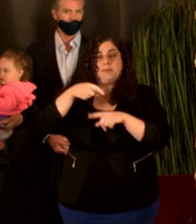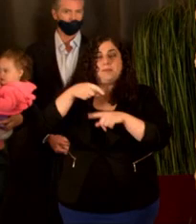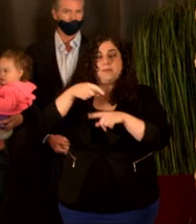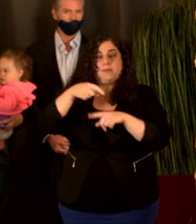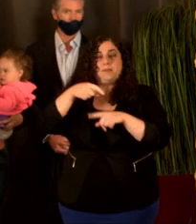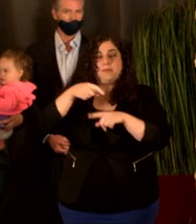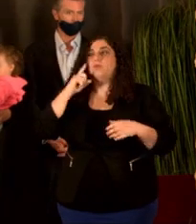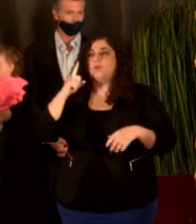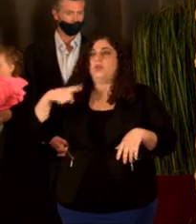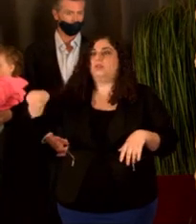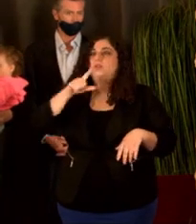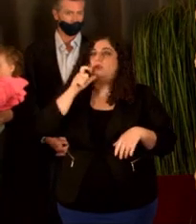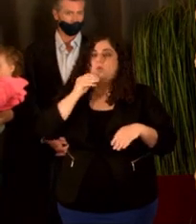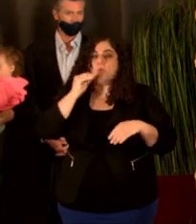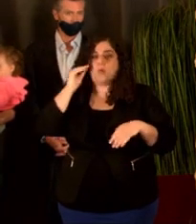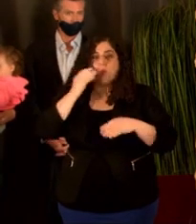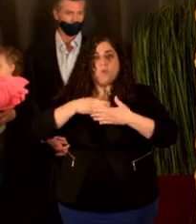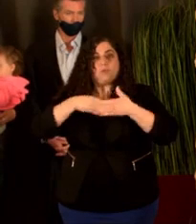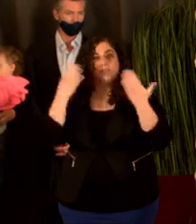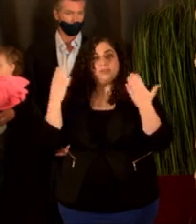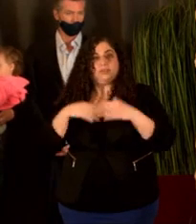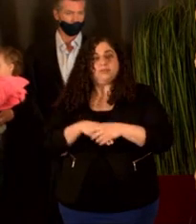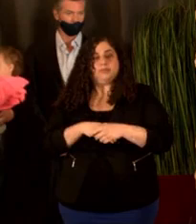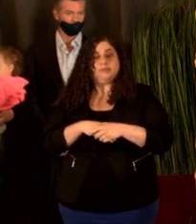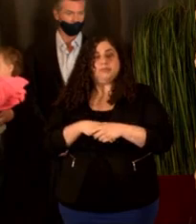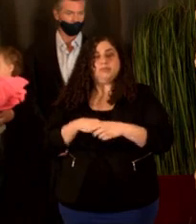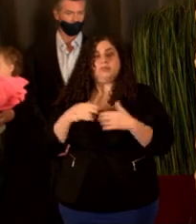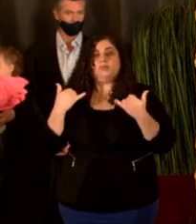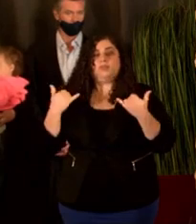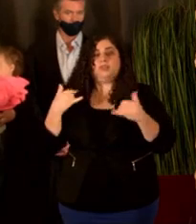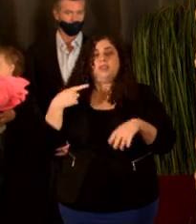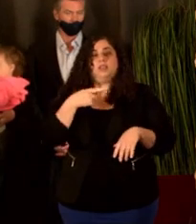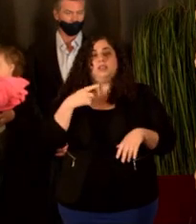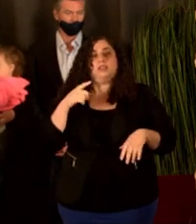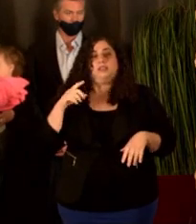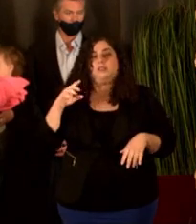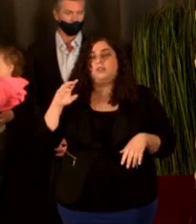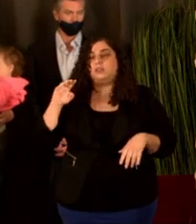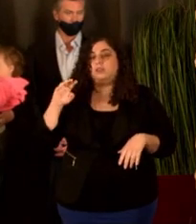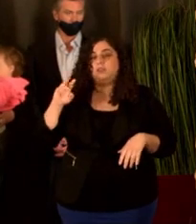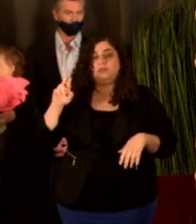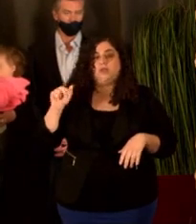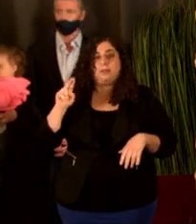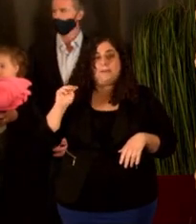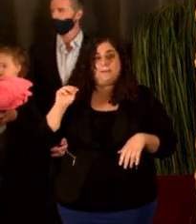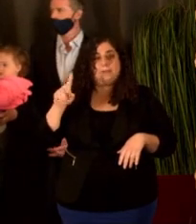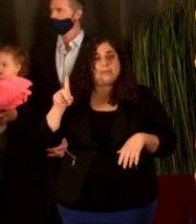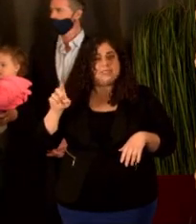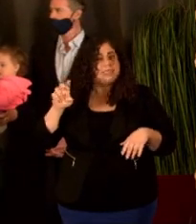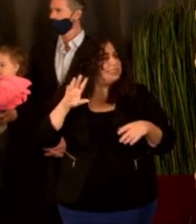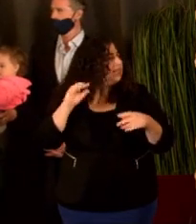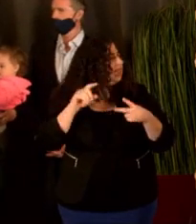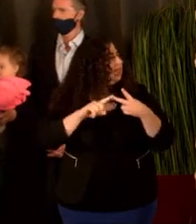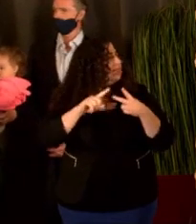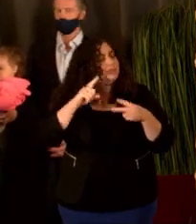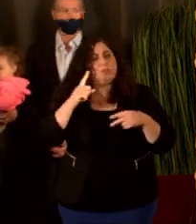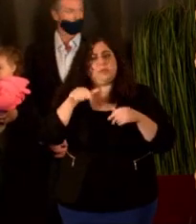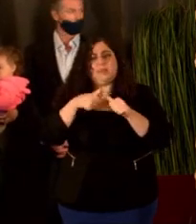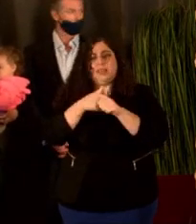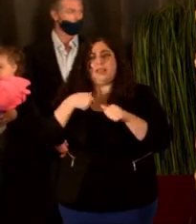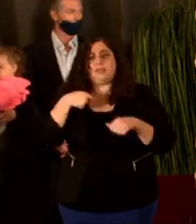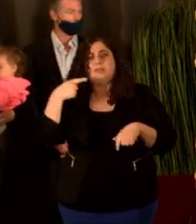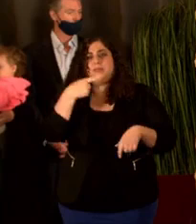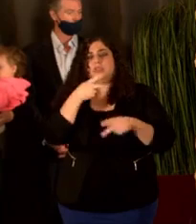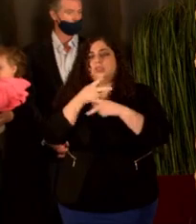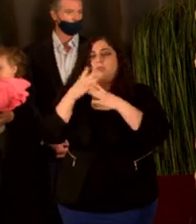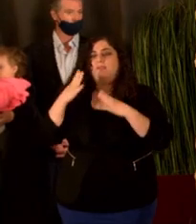to Secretary Castro Ramirez and Secretary Galli, behind me somewhere. Supervisor Fletcher and Mayor